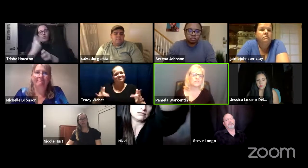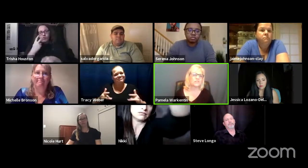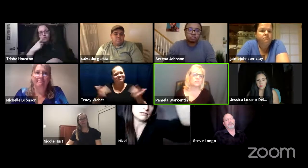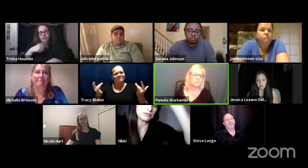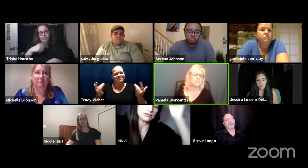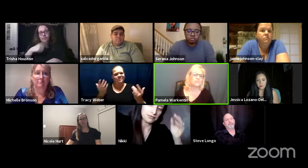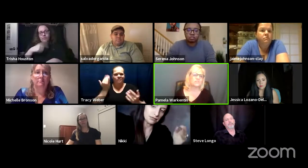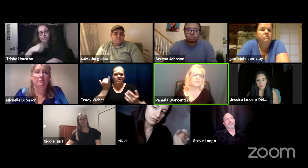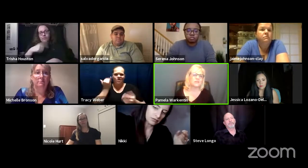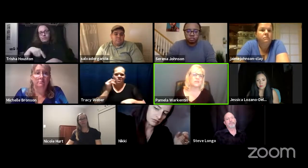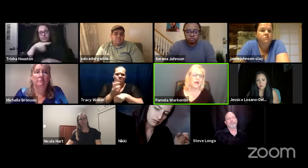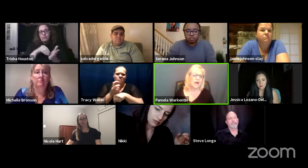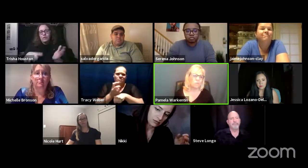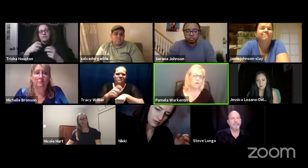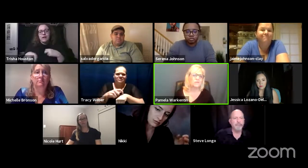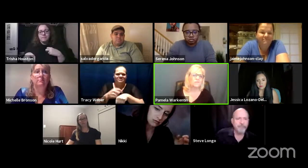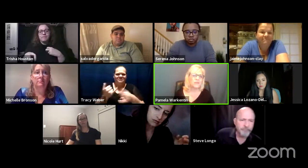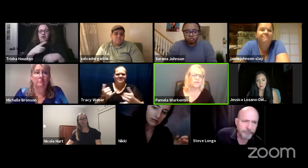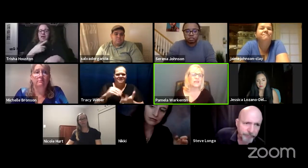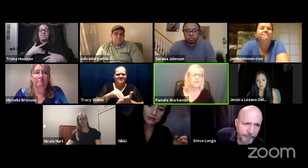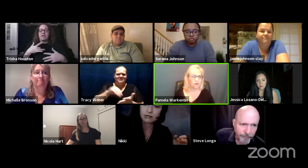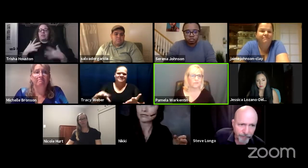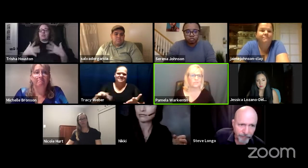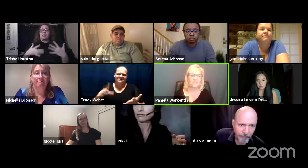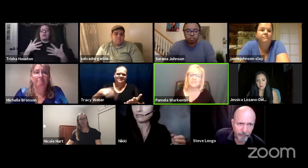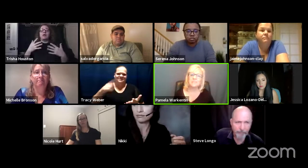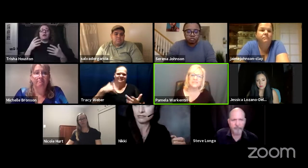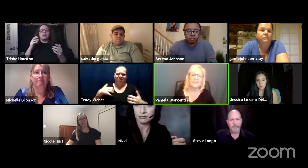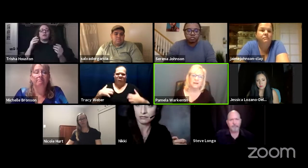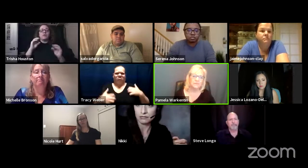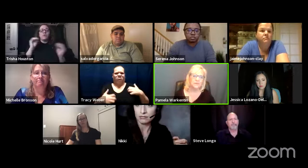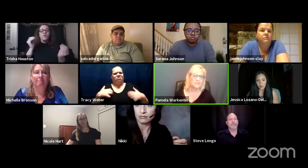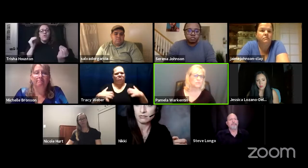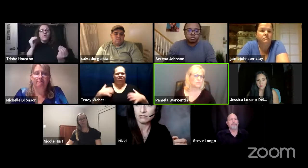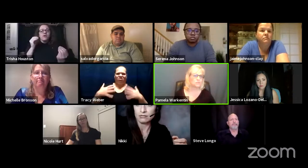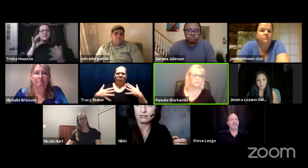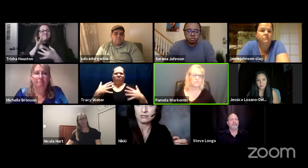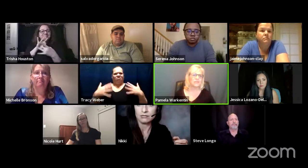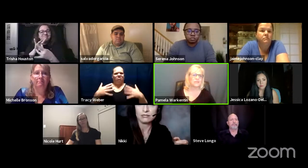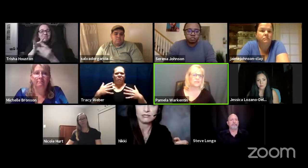the students will feel encouraged. It's been tough for these students